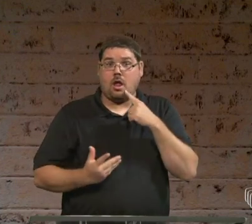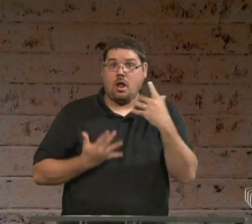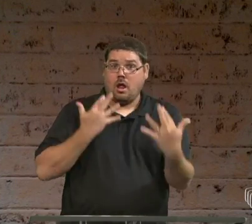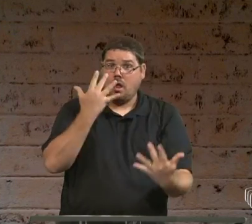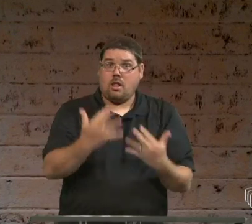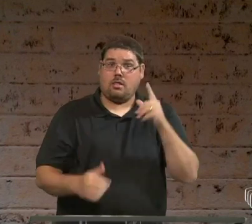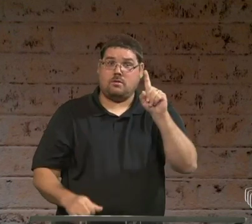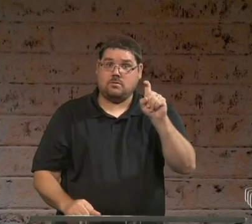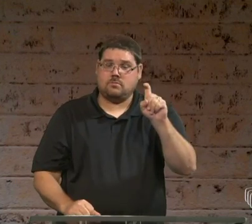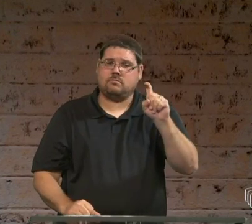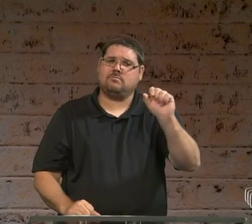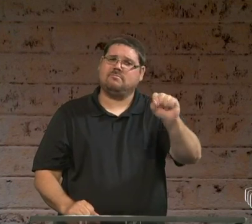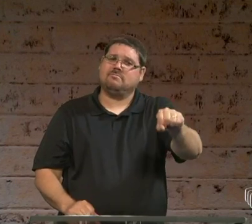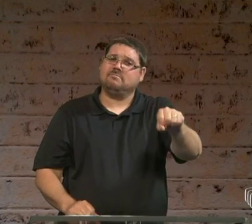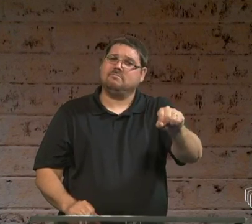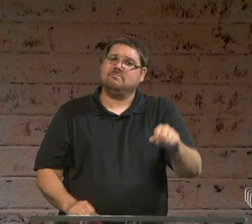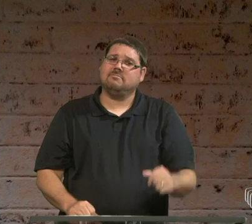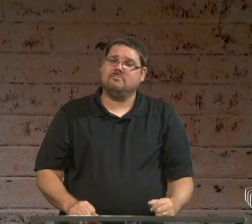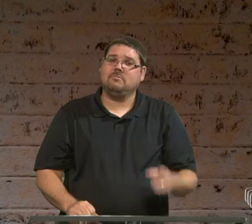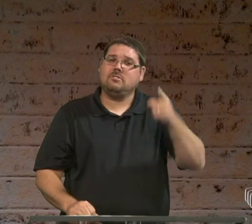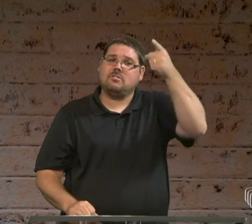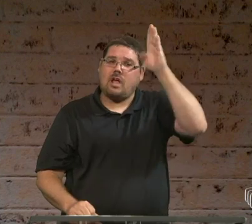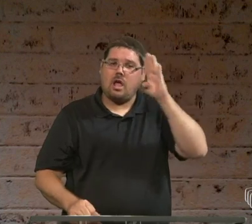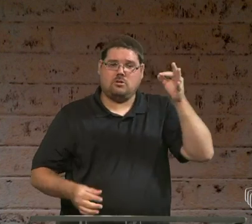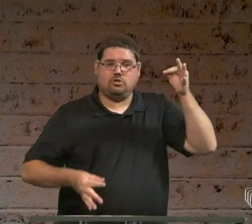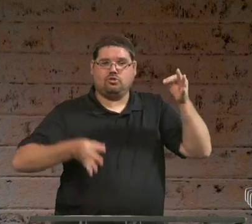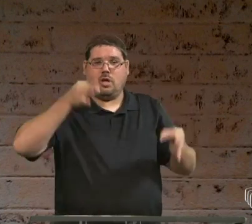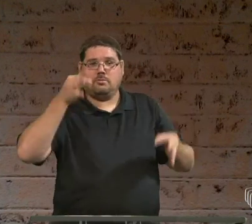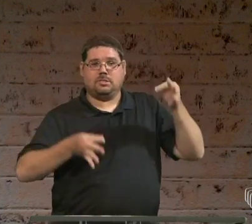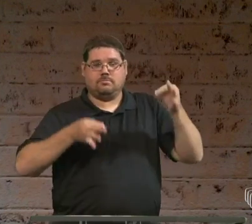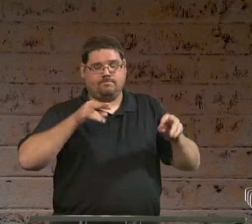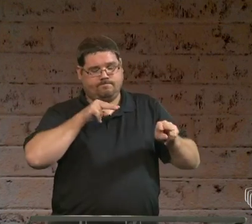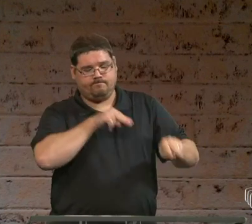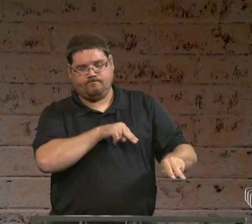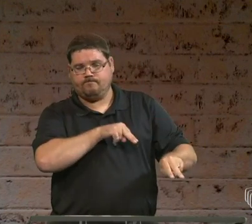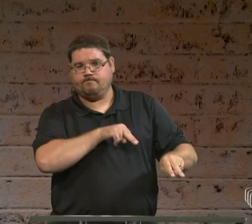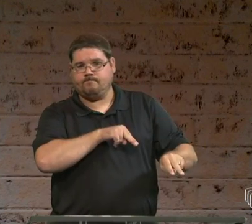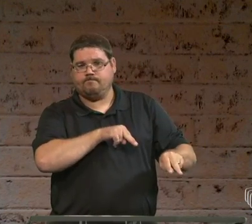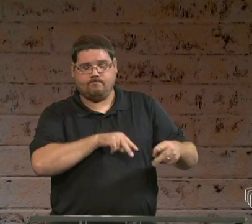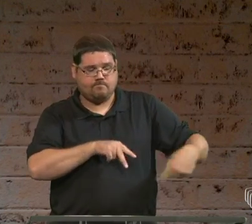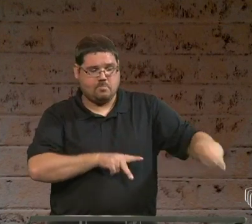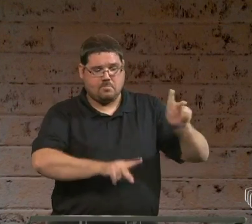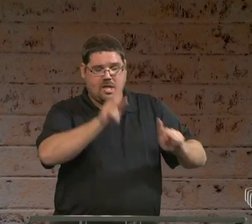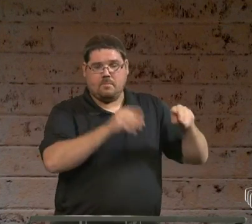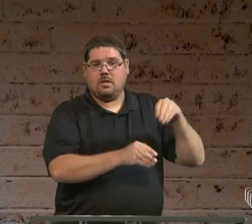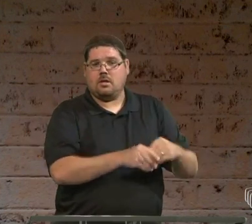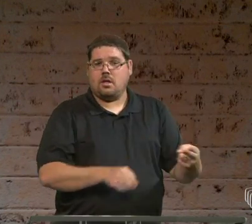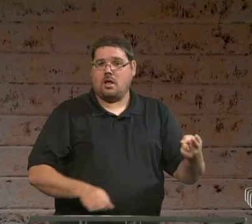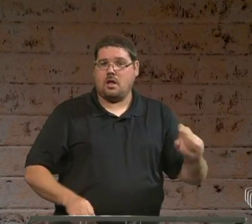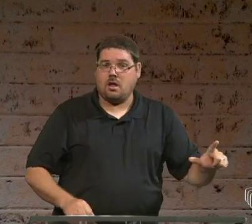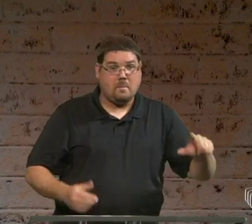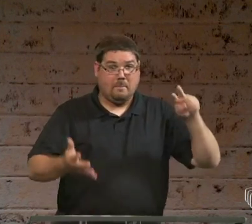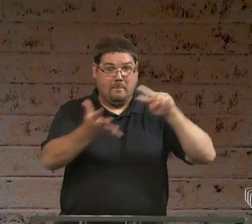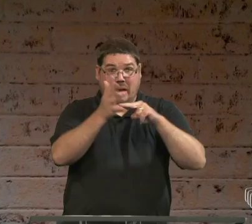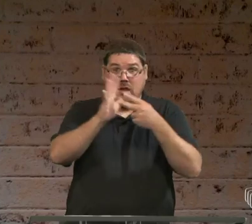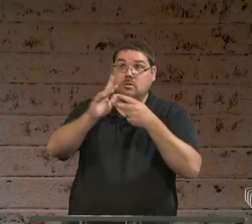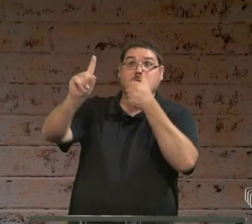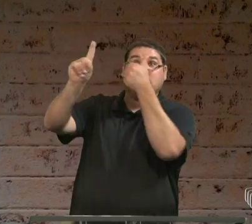let me ask you, would God be in hell? Yes. God is the judge. He judges the people that are there.